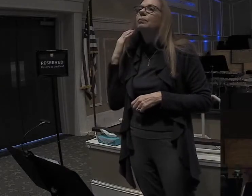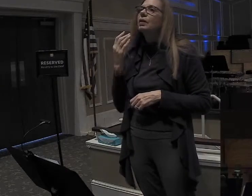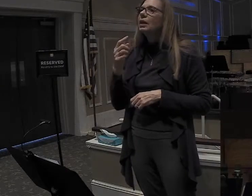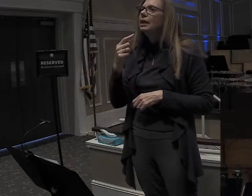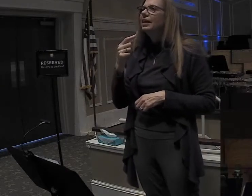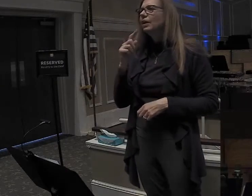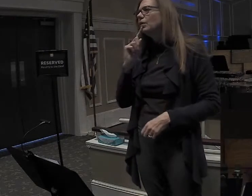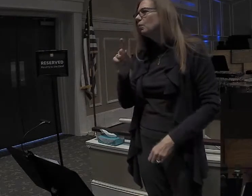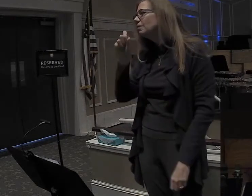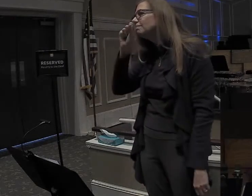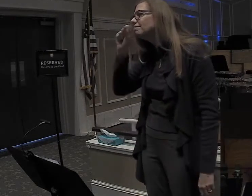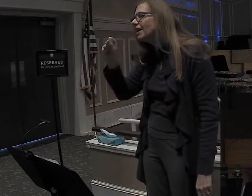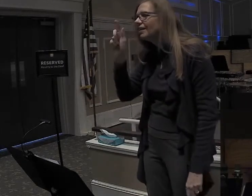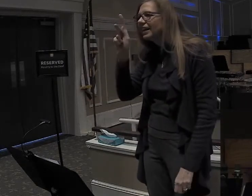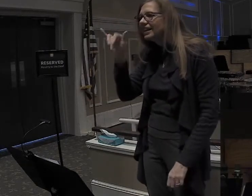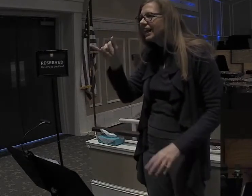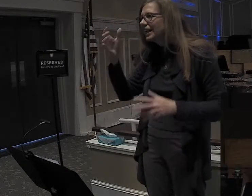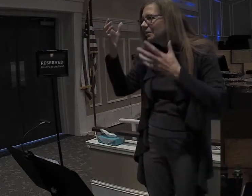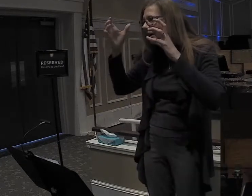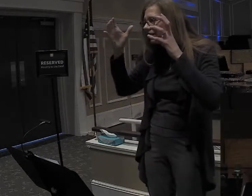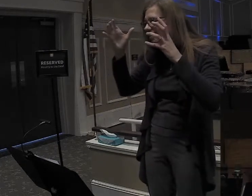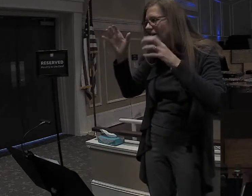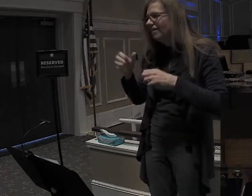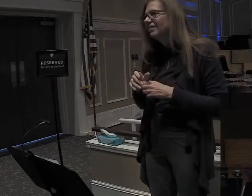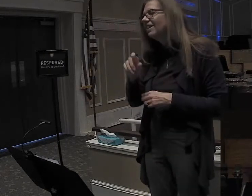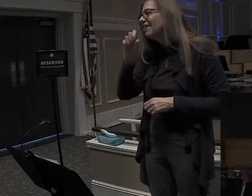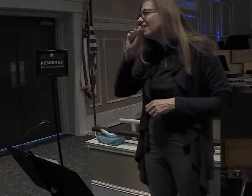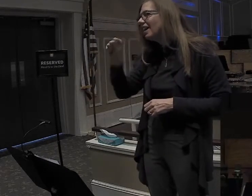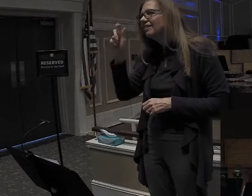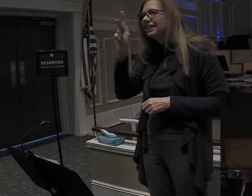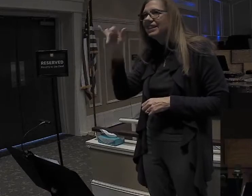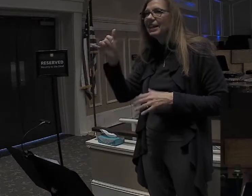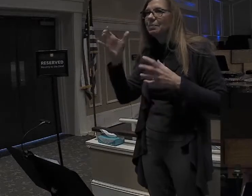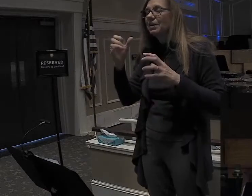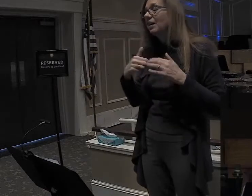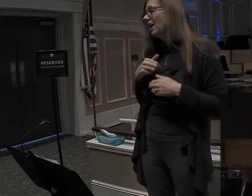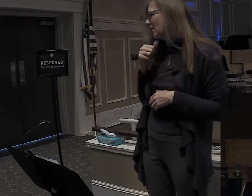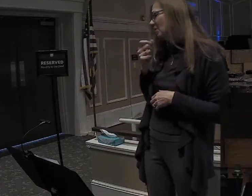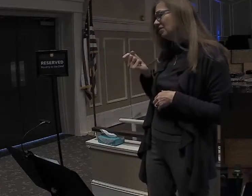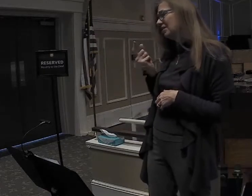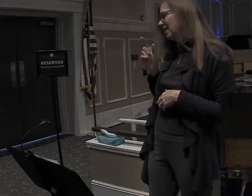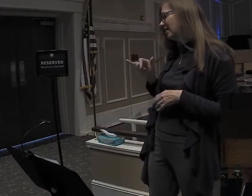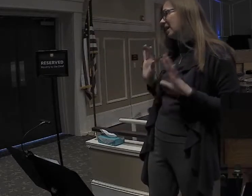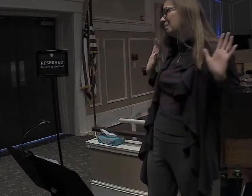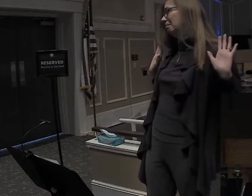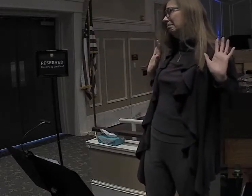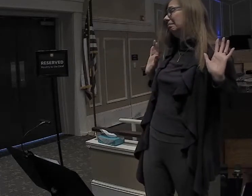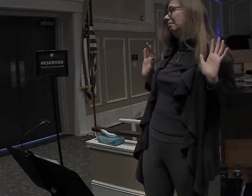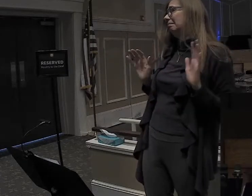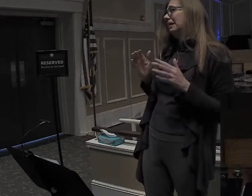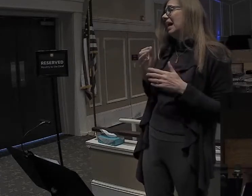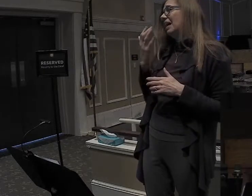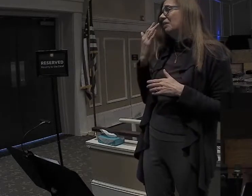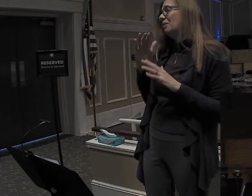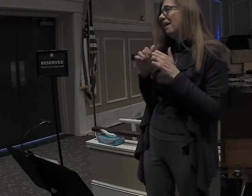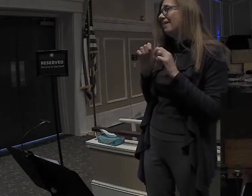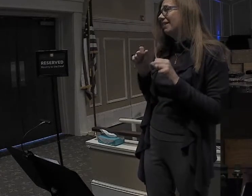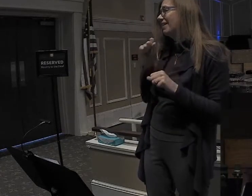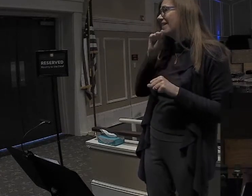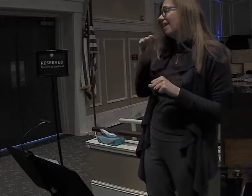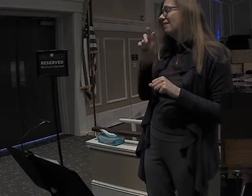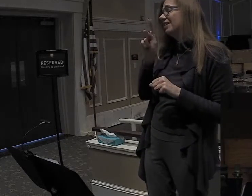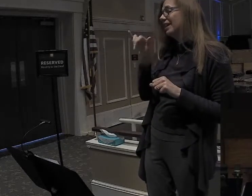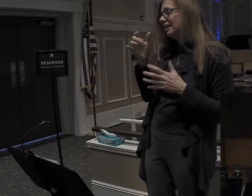And he said he's a big Kentucky basketball fan. Loves Kentucky basketball. I don't understand that. I don't know how anybody could love Kentucky basketball. But he